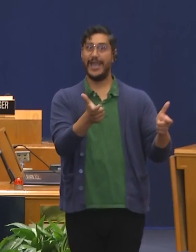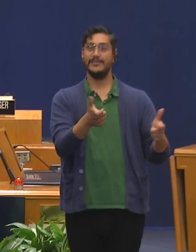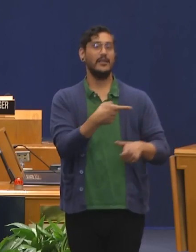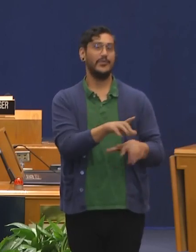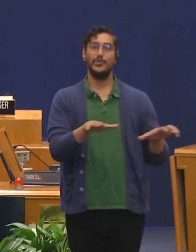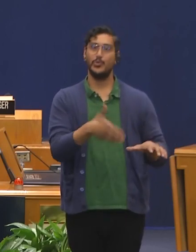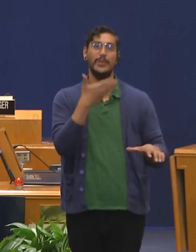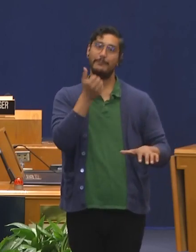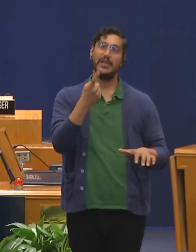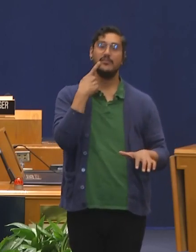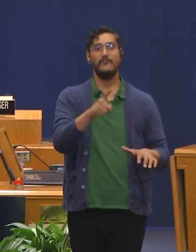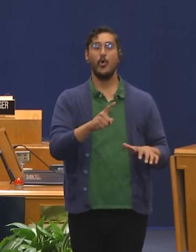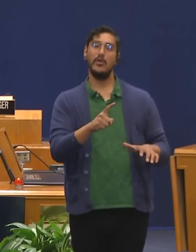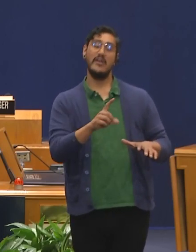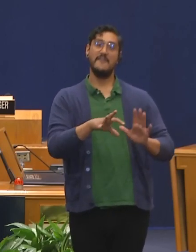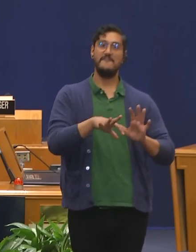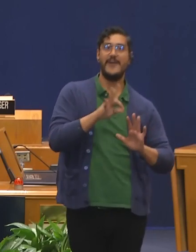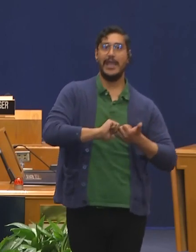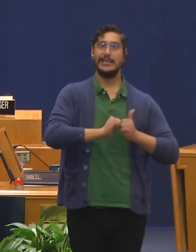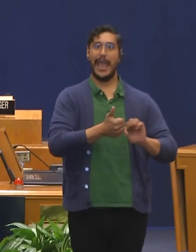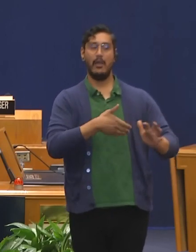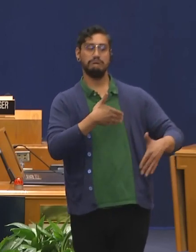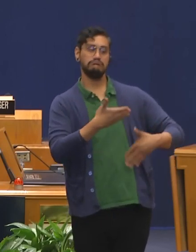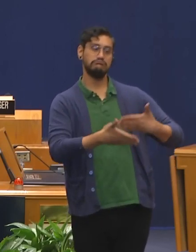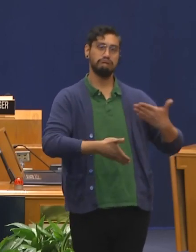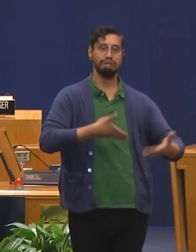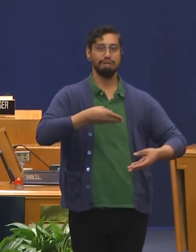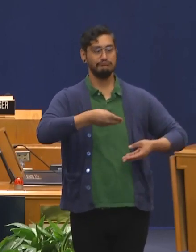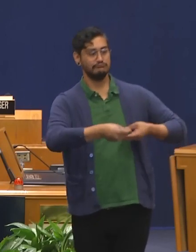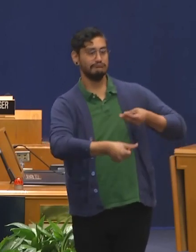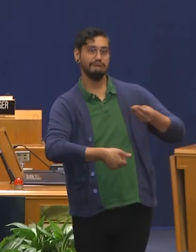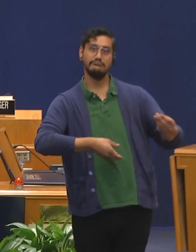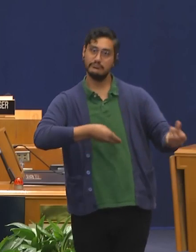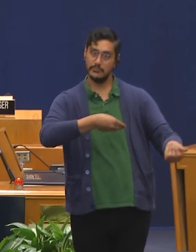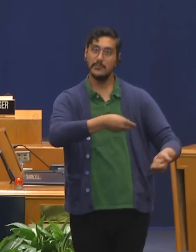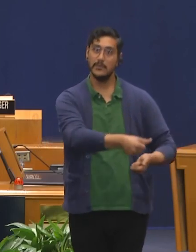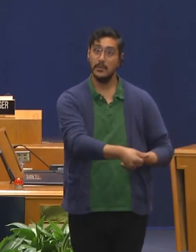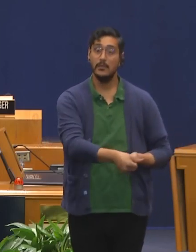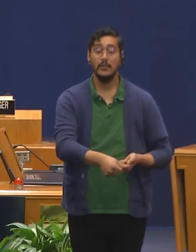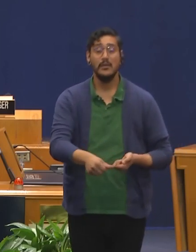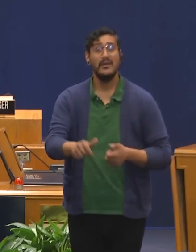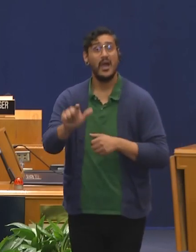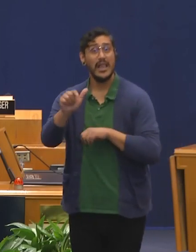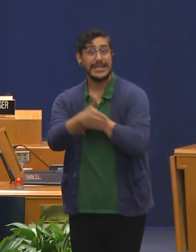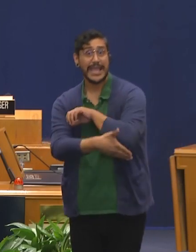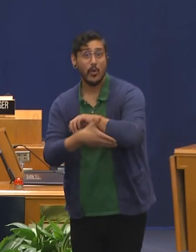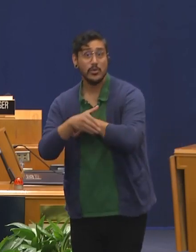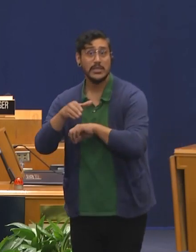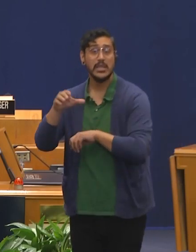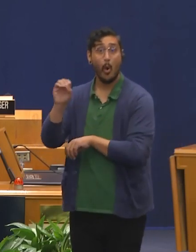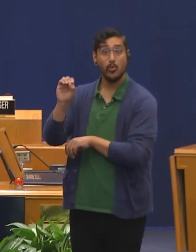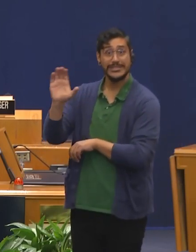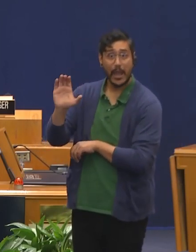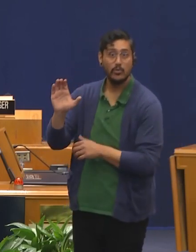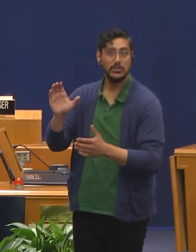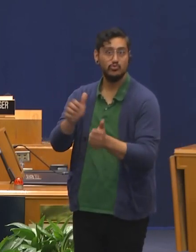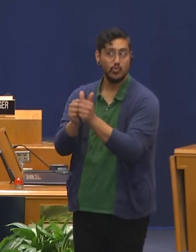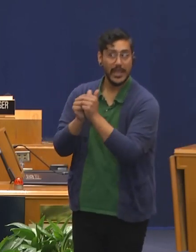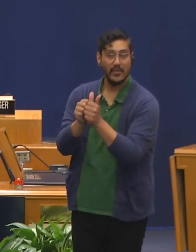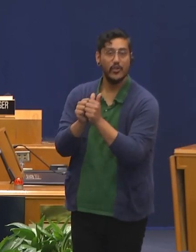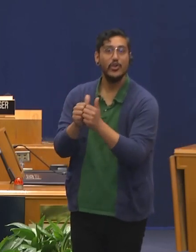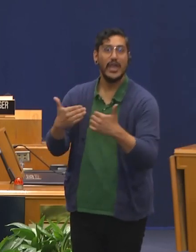their stride. But I think now we've actually tapped into a really great resource. Los Angeles County and Orange County together have more